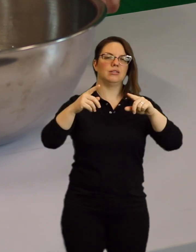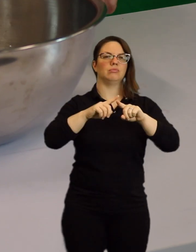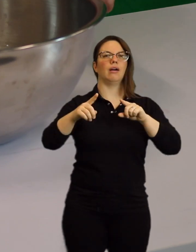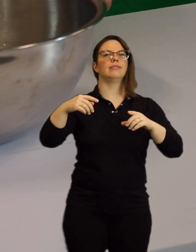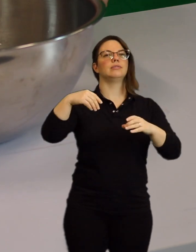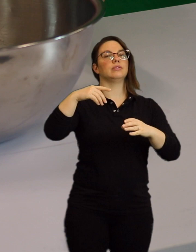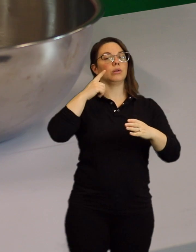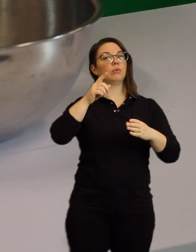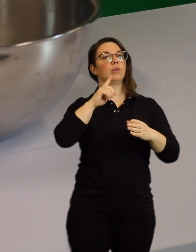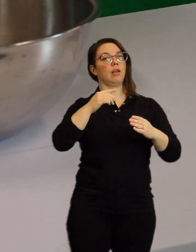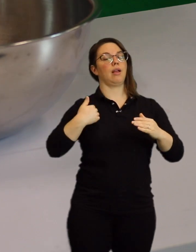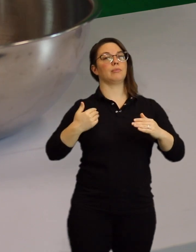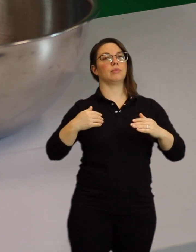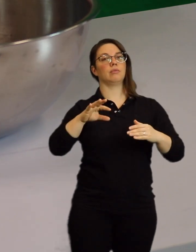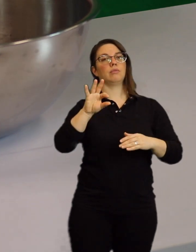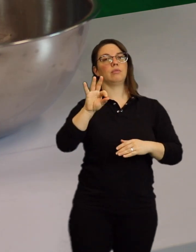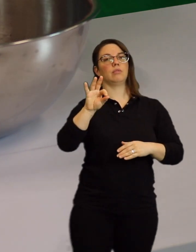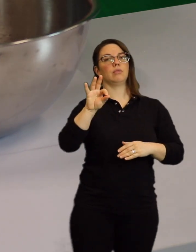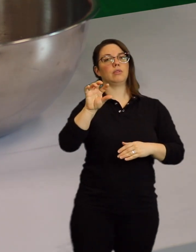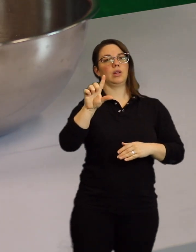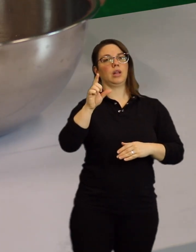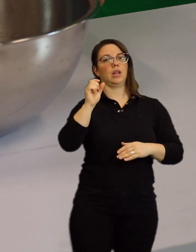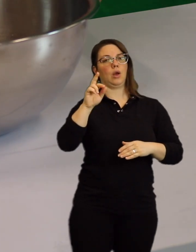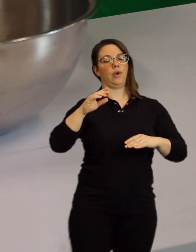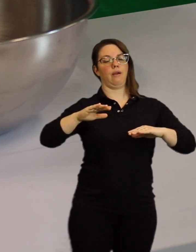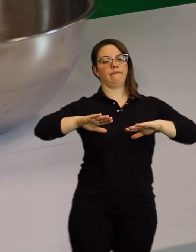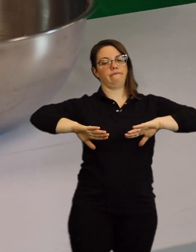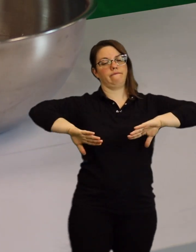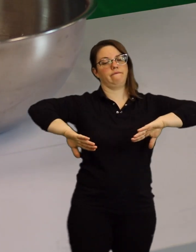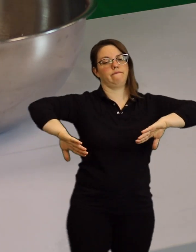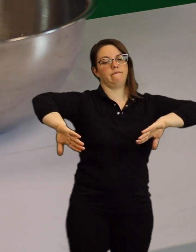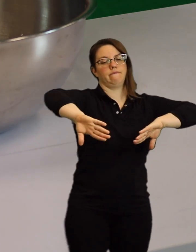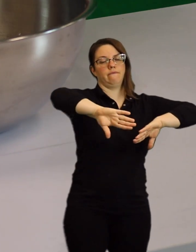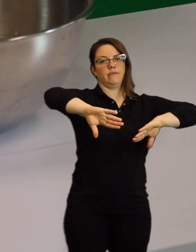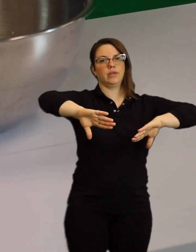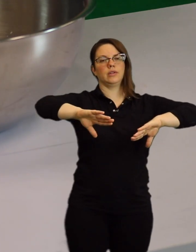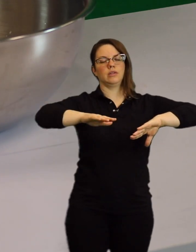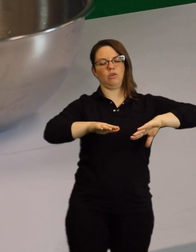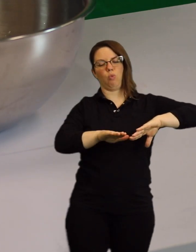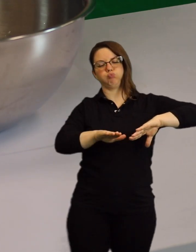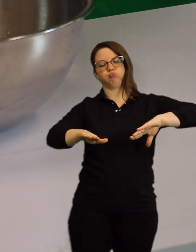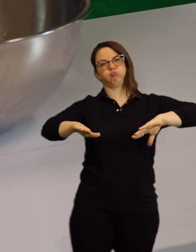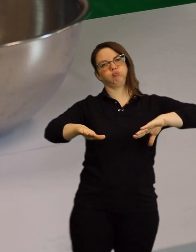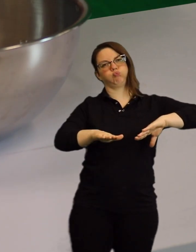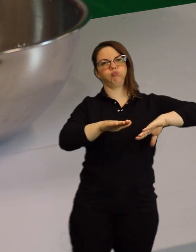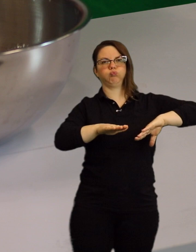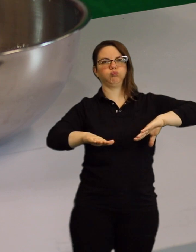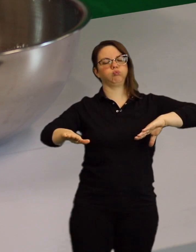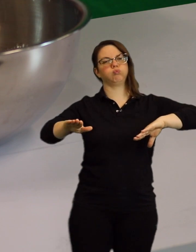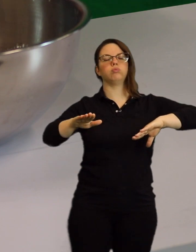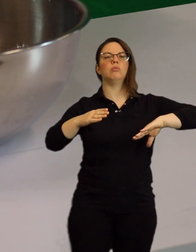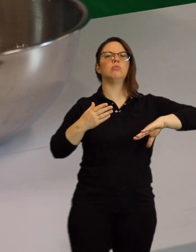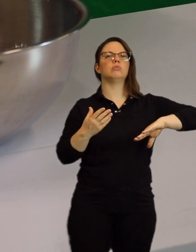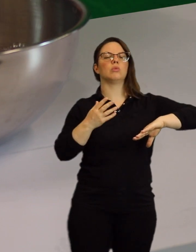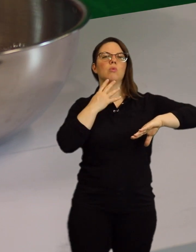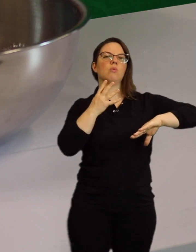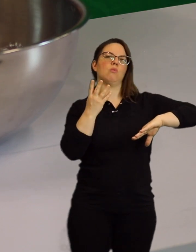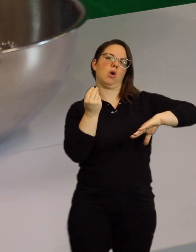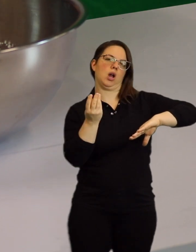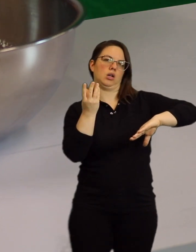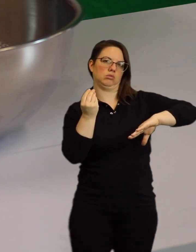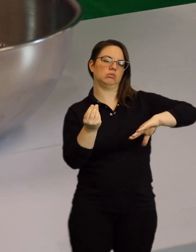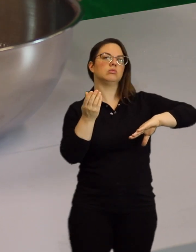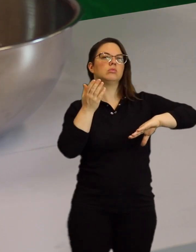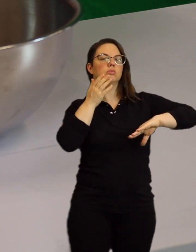flour. And what I'm gonna do is slowly, I just work in circular motions. I'm just gonna